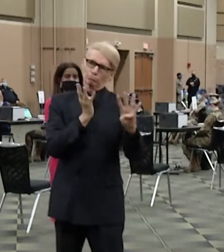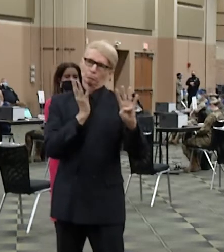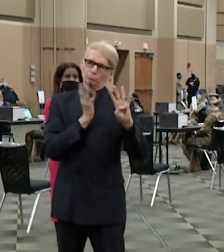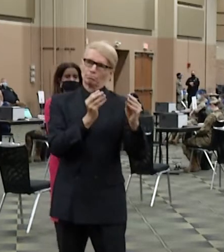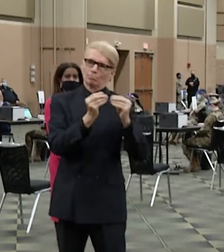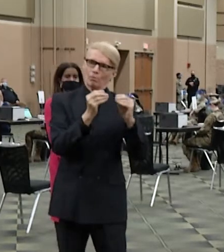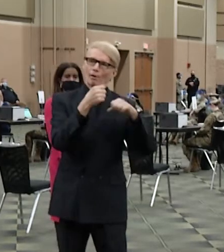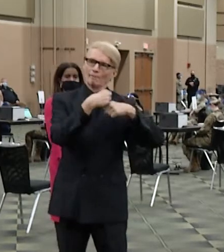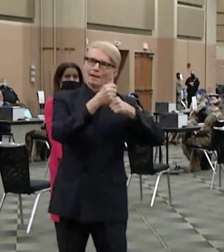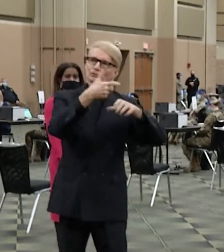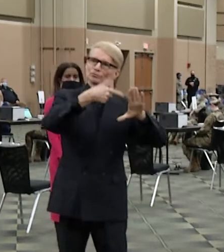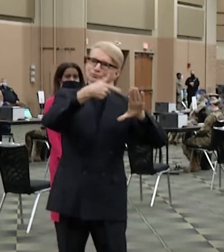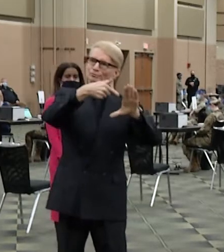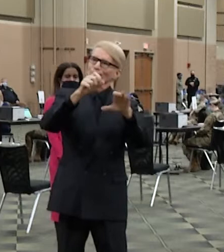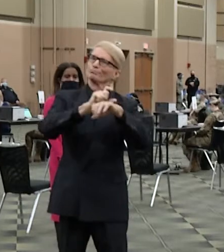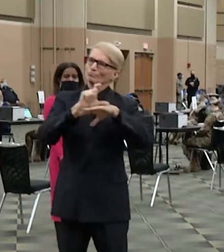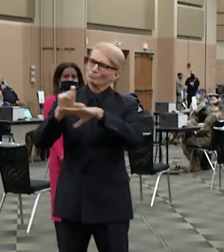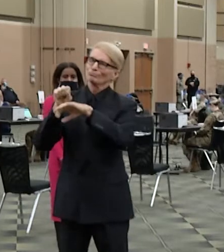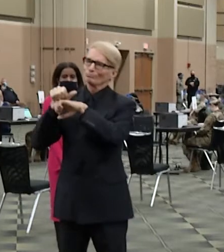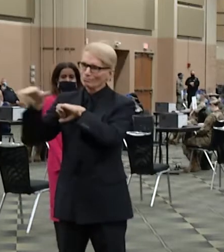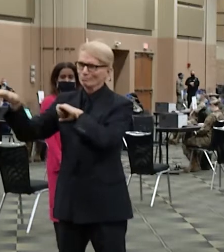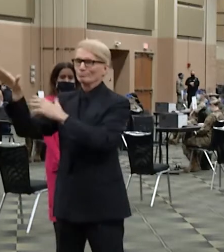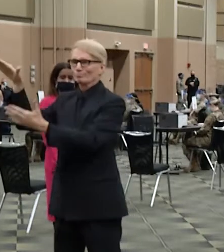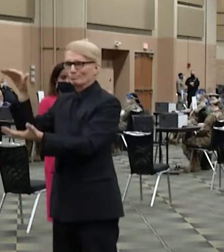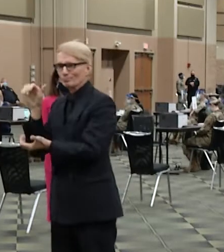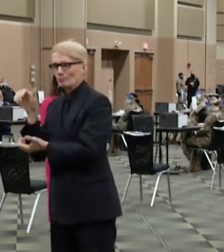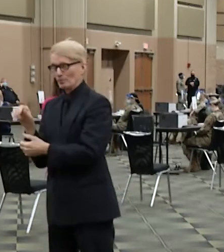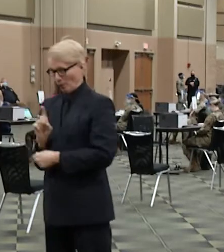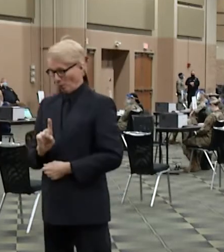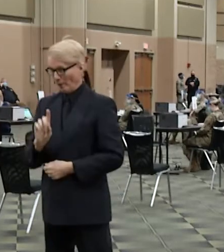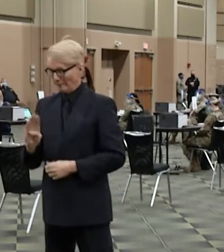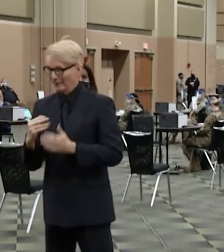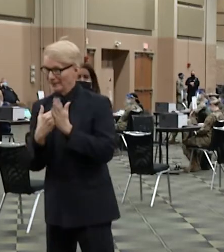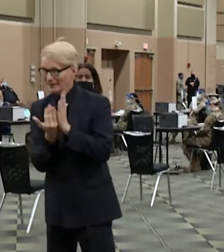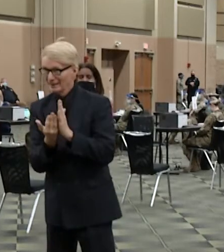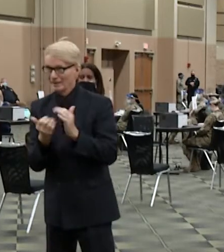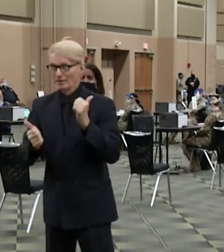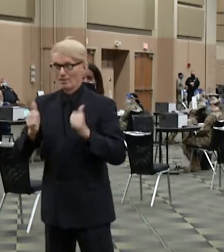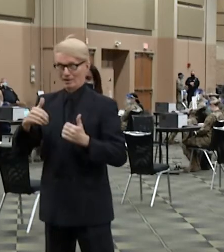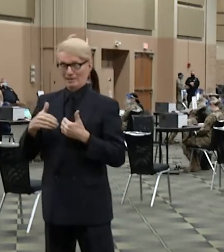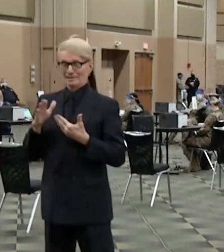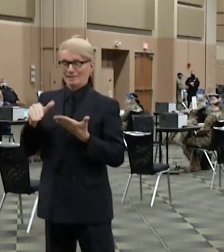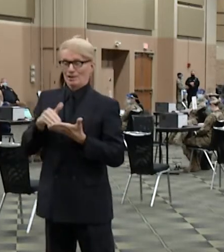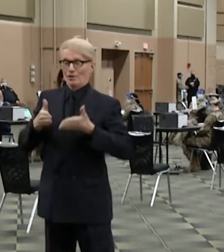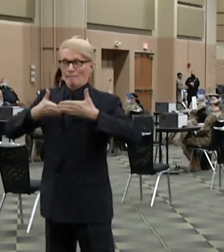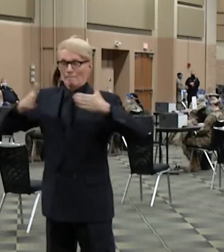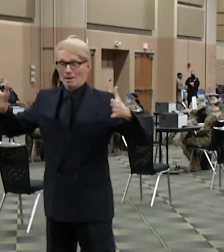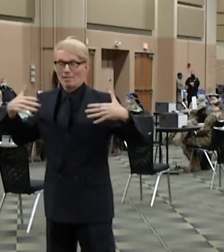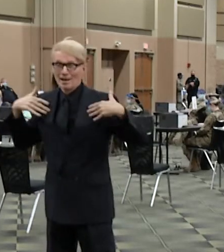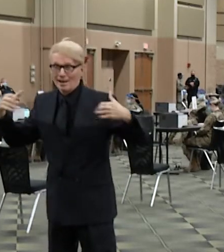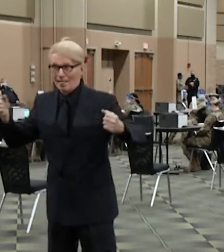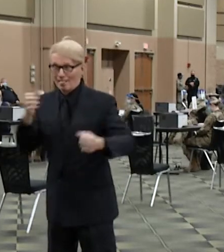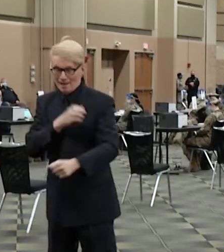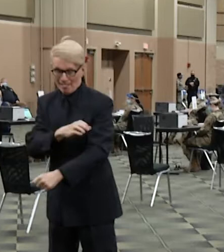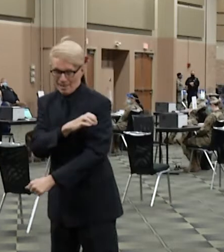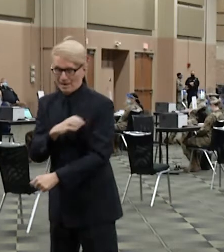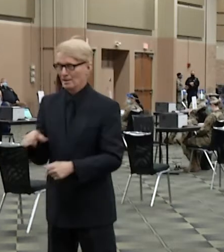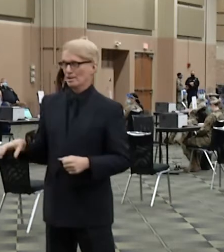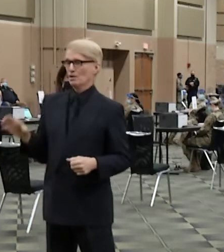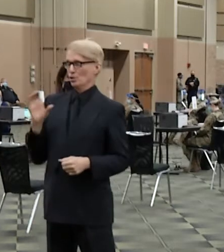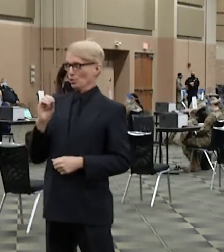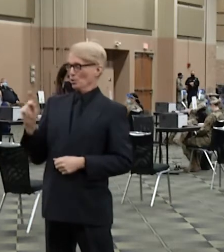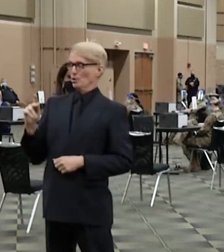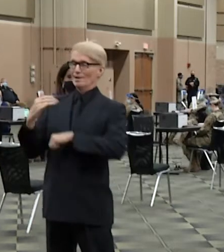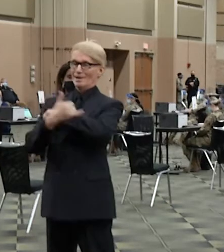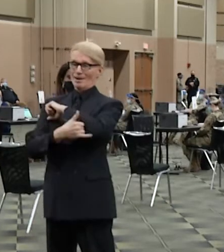also important for people in 1B to understand that in addition to our CCH clinics and sites like this one today, Cook County Department of Public